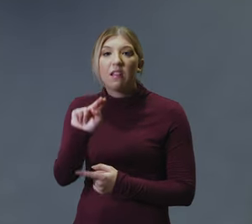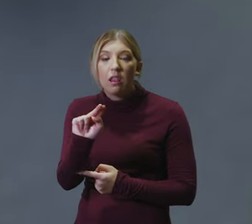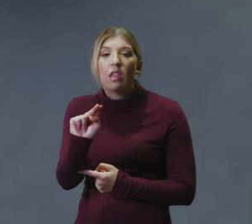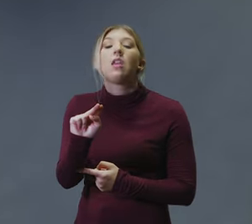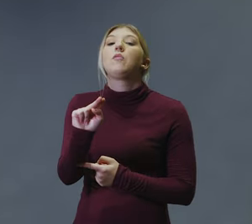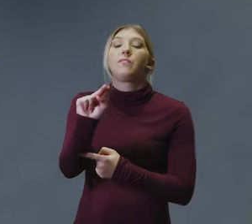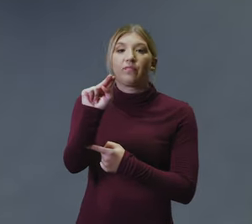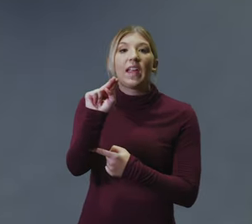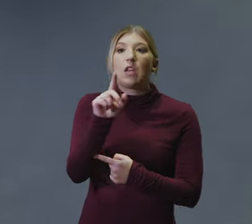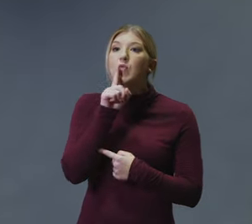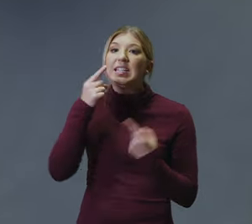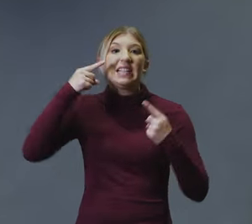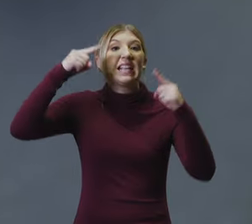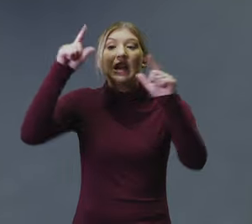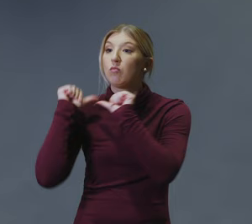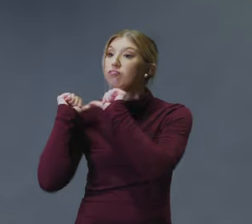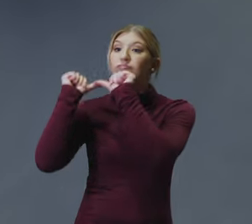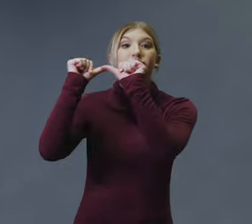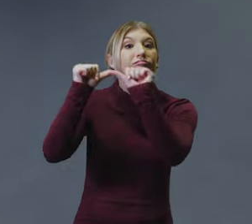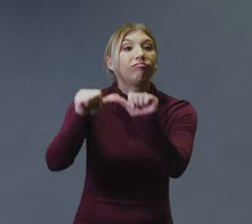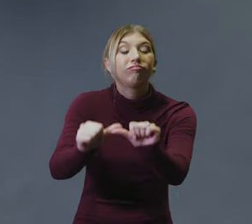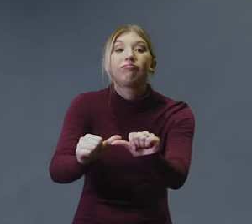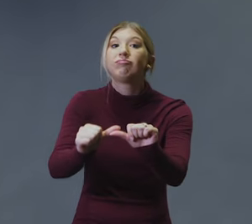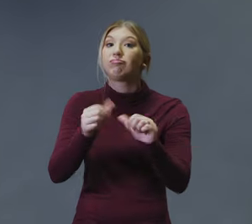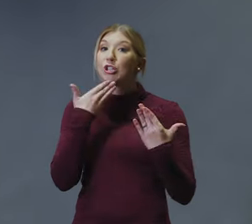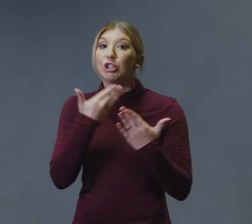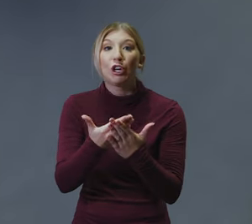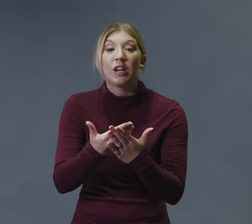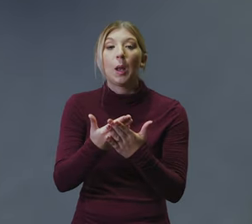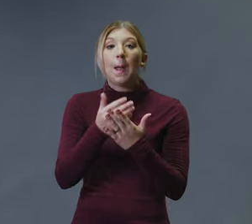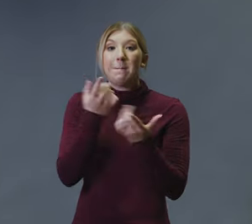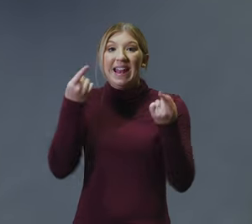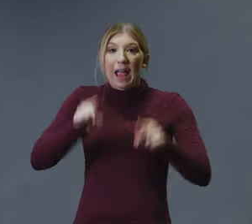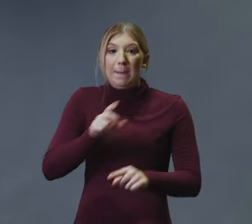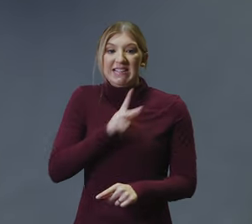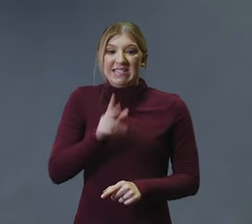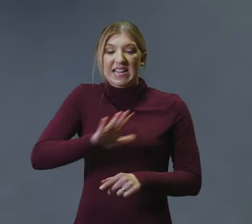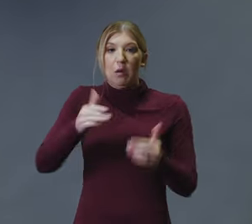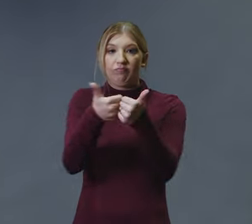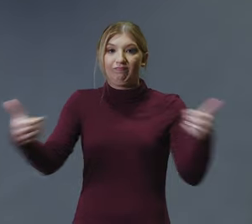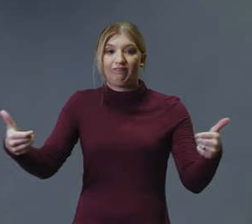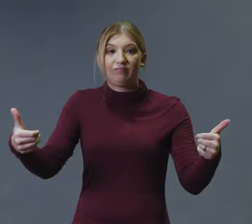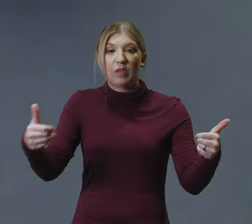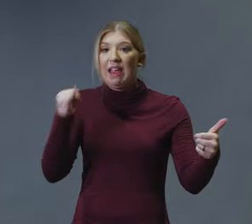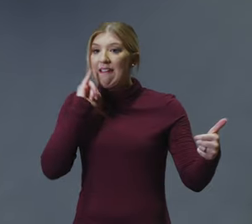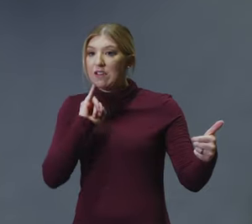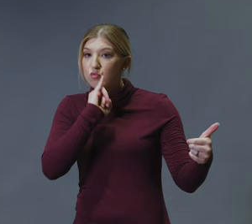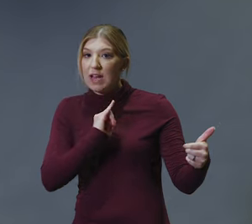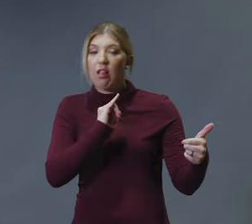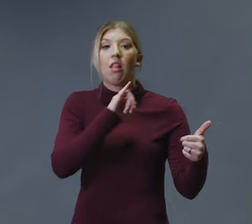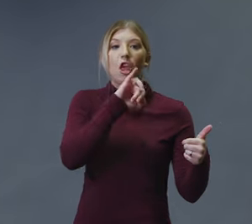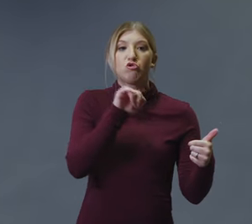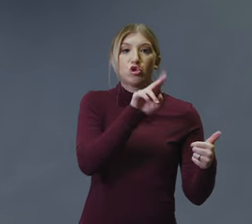this wave of success. But however, in their success, their kingdom is split in two. You had Israel and you had